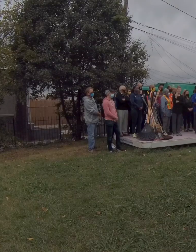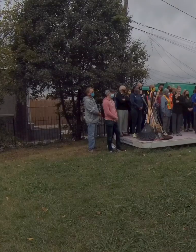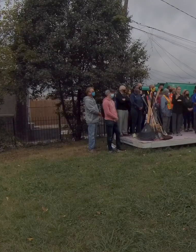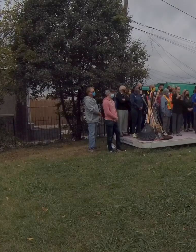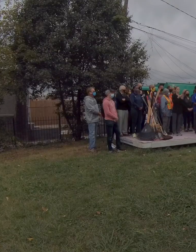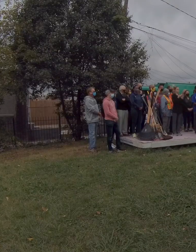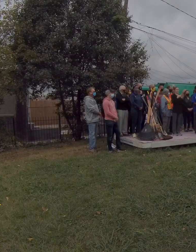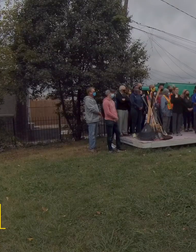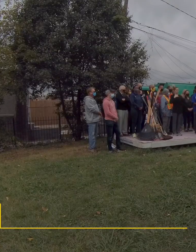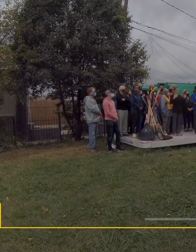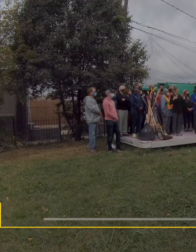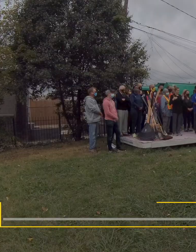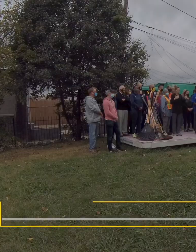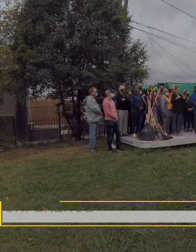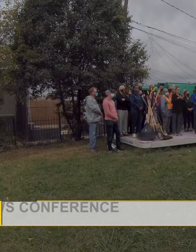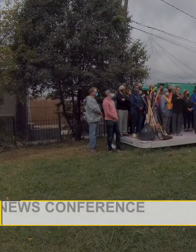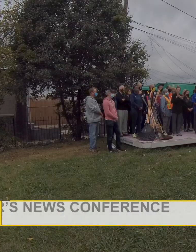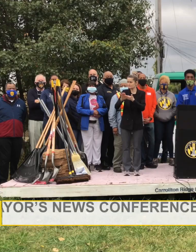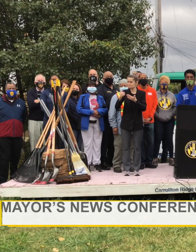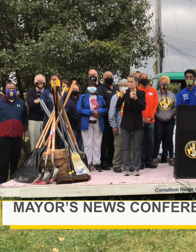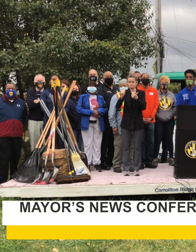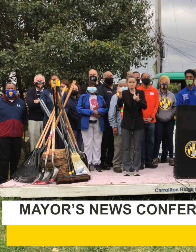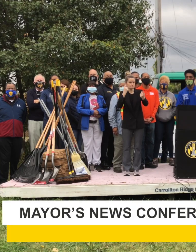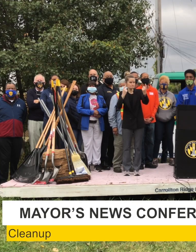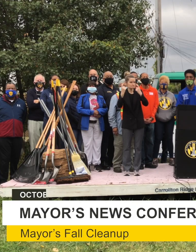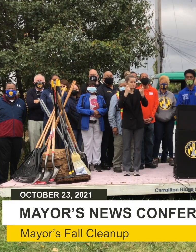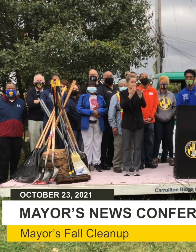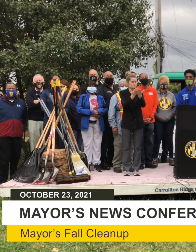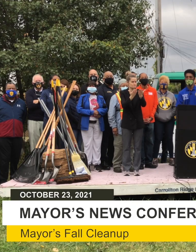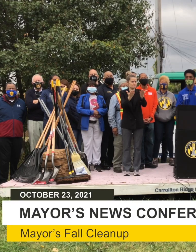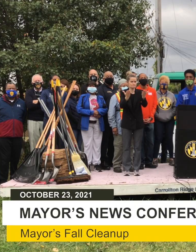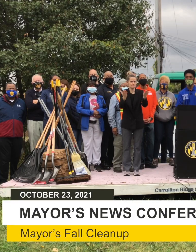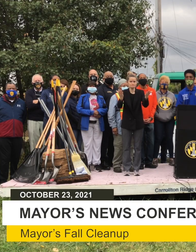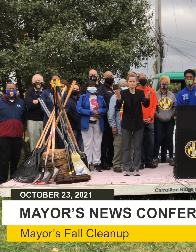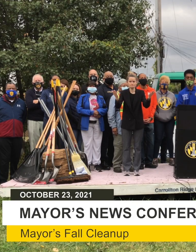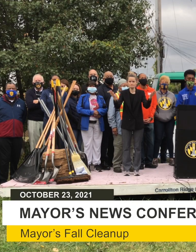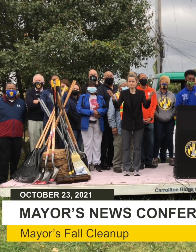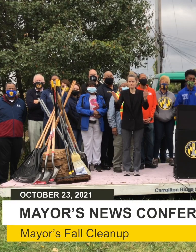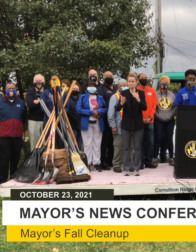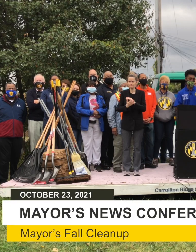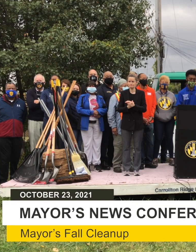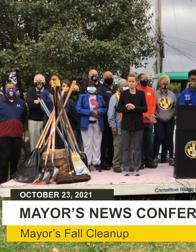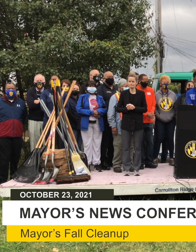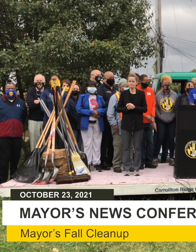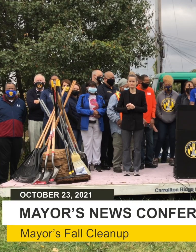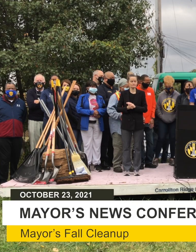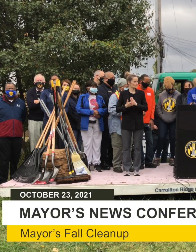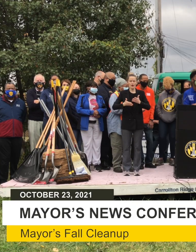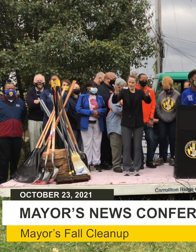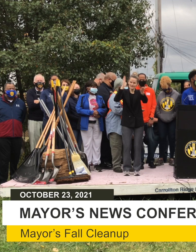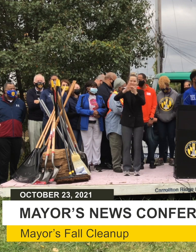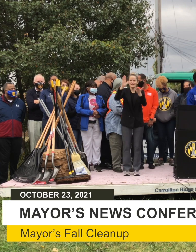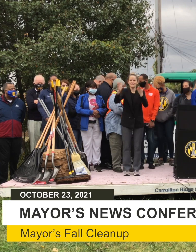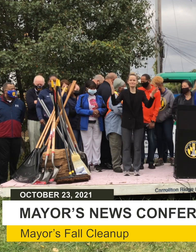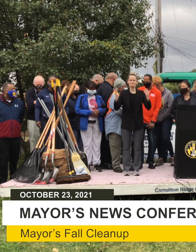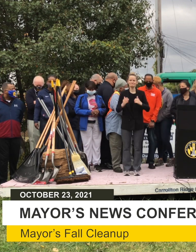get started, we'll take any questions that anyone has. Going once, twice. All right, let's go.